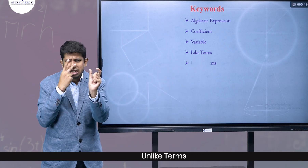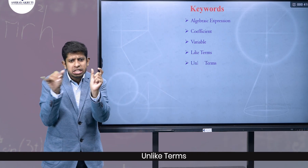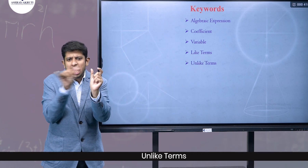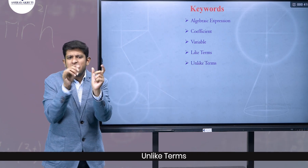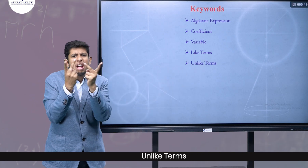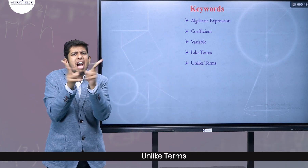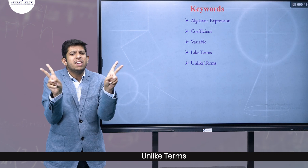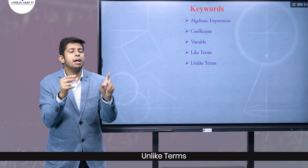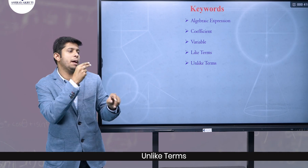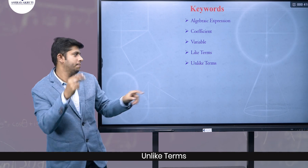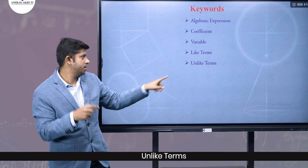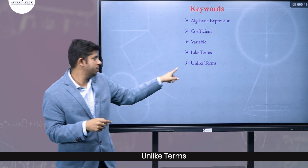unlike terms,